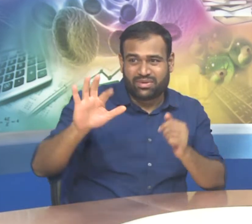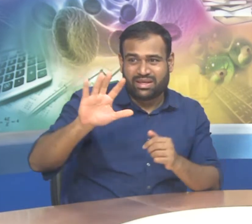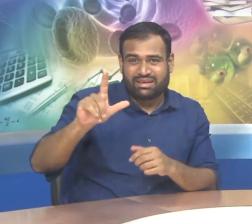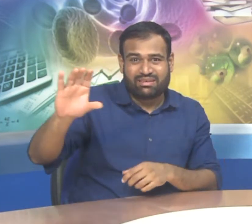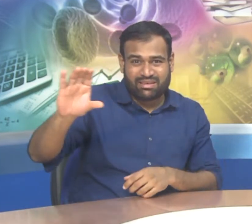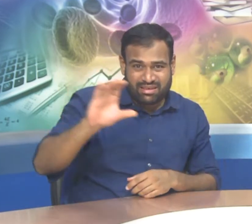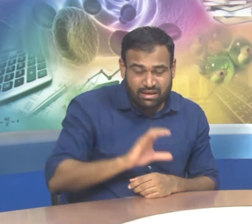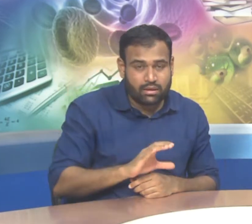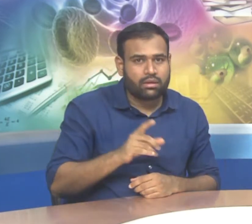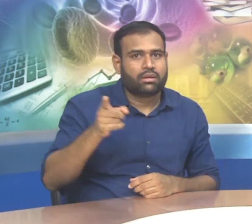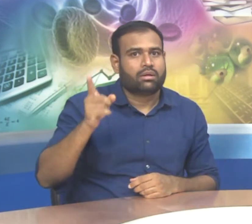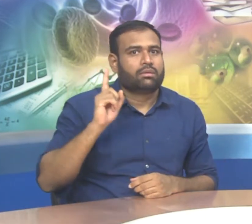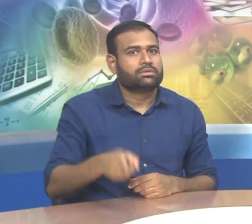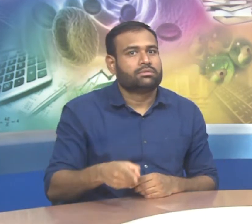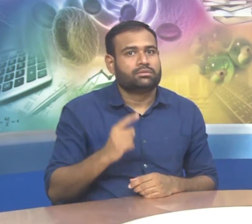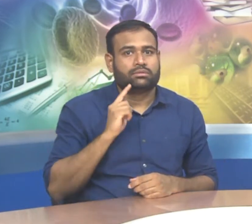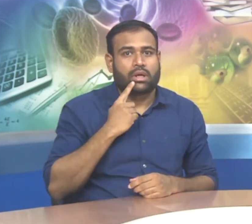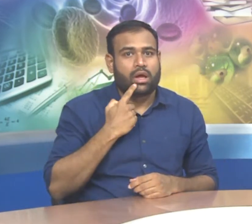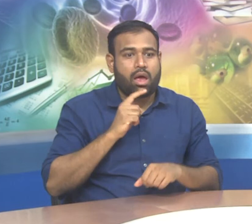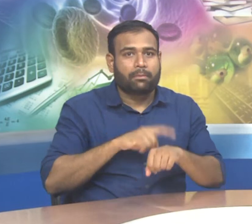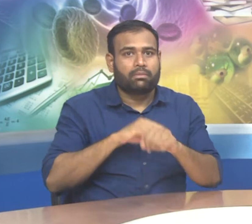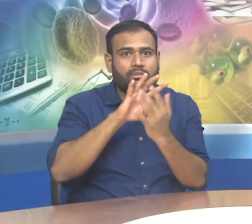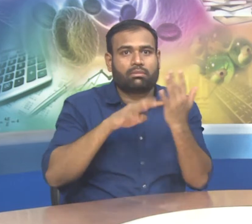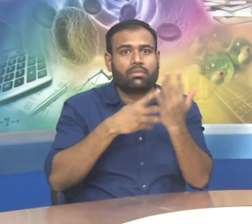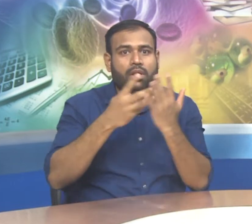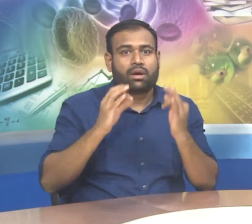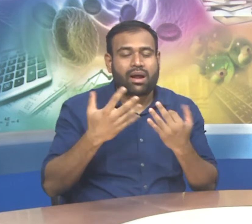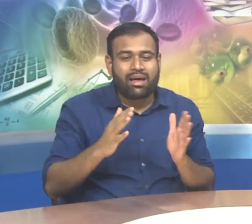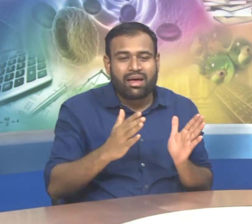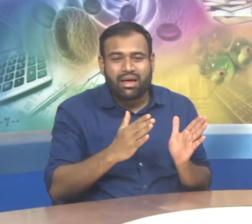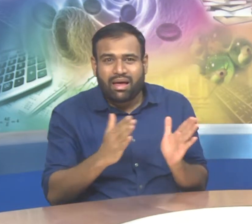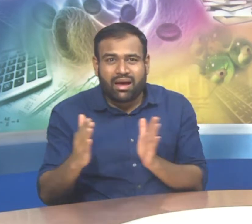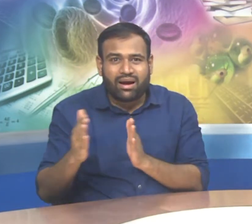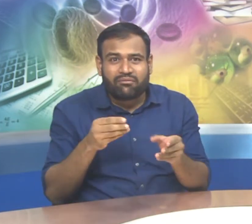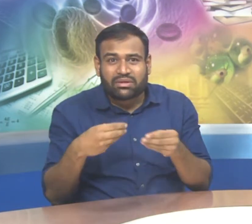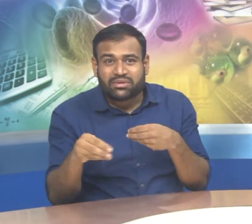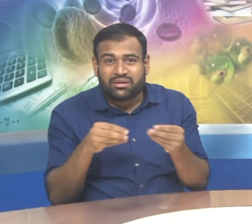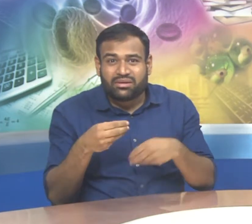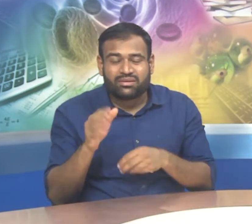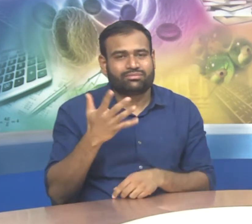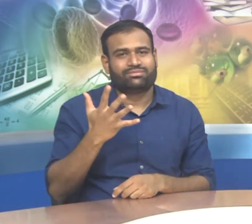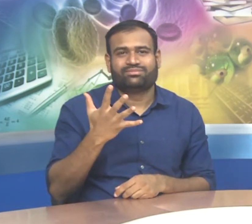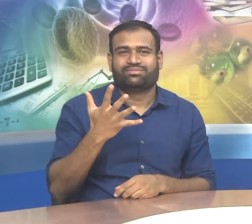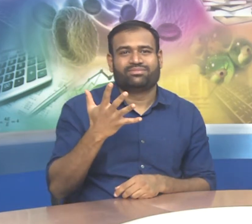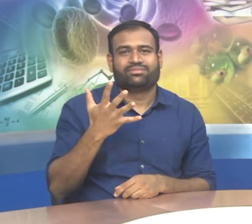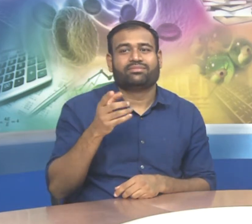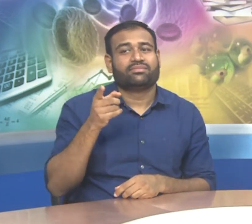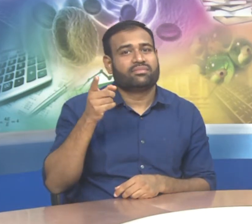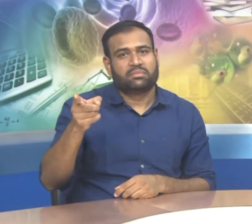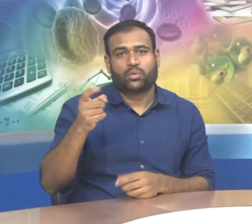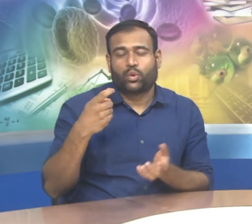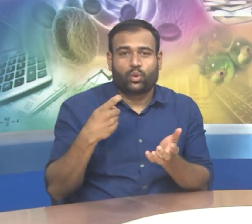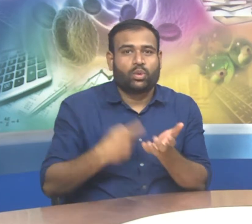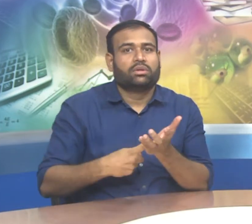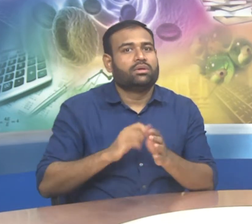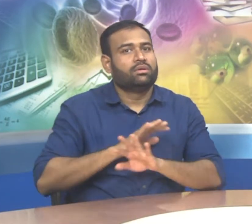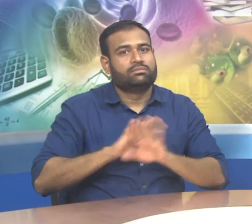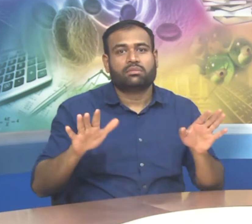case of money lender, the process of recovery of loan or whatever the